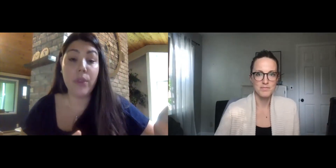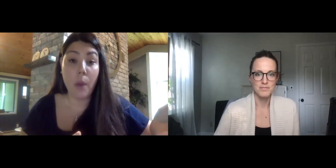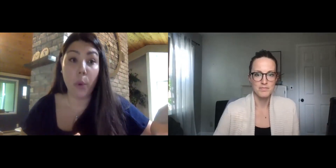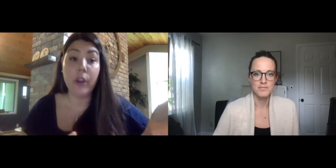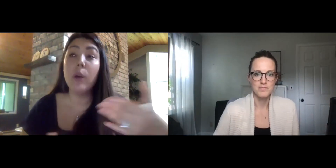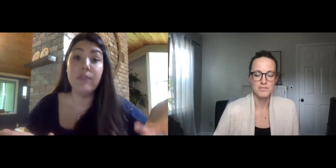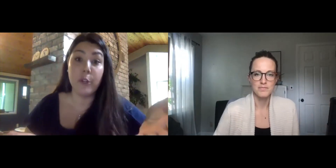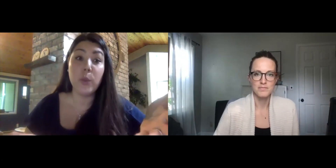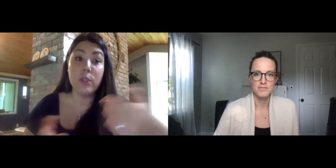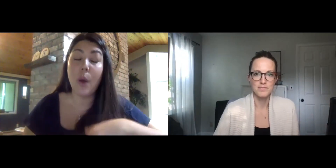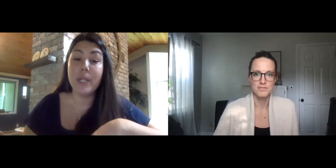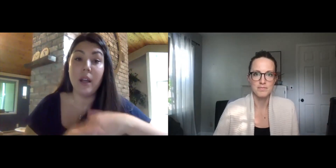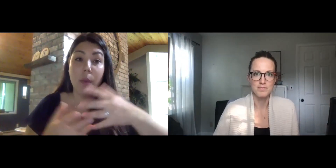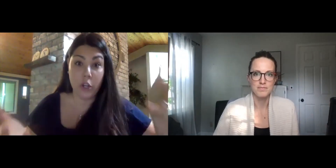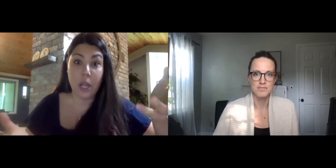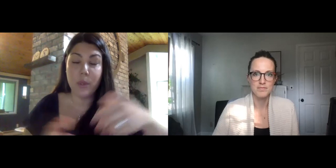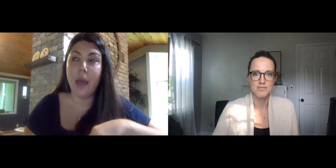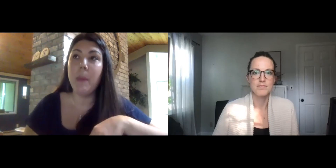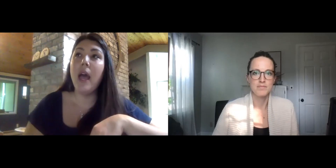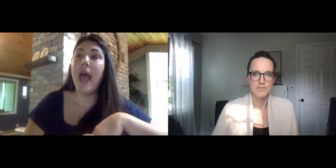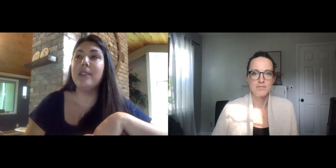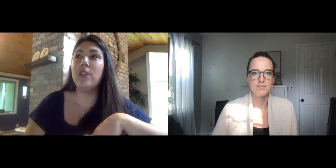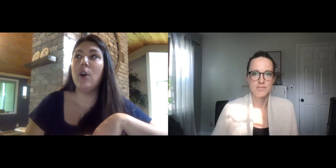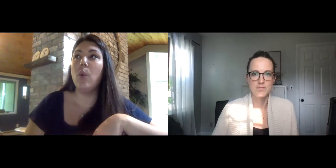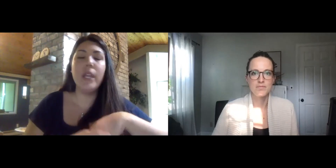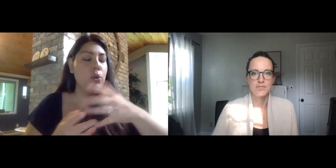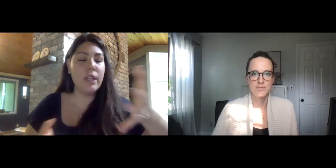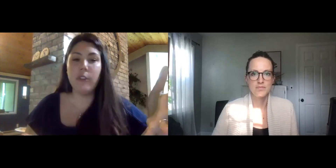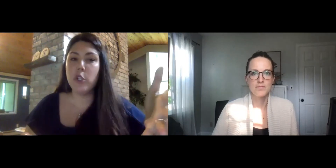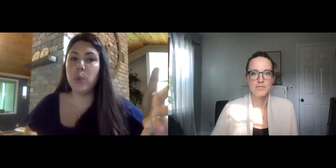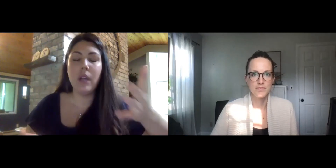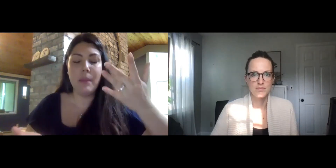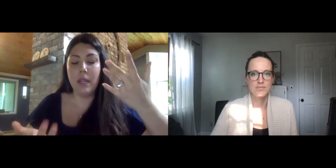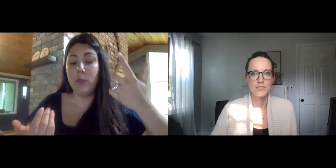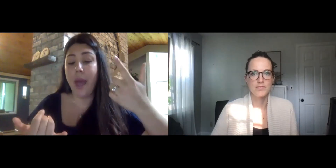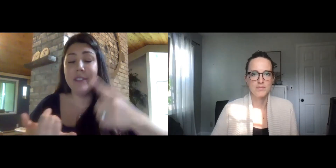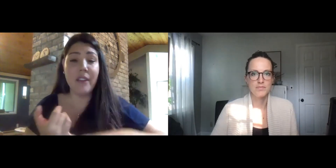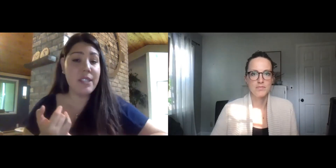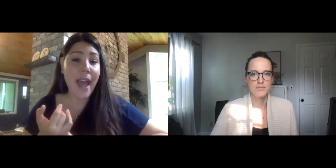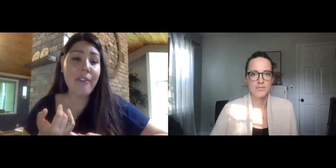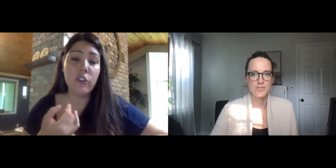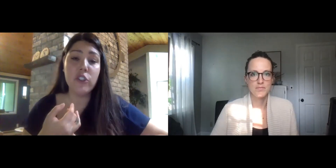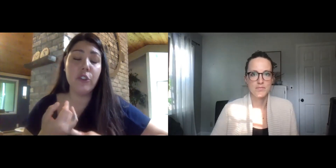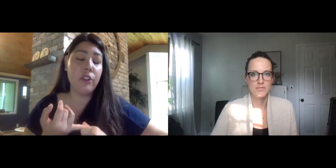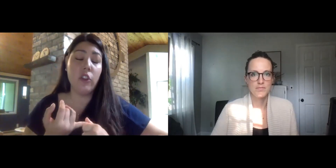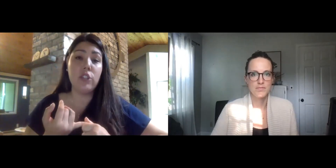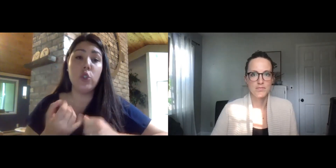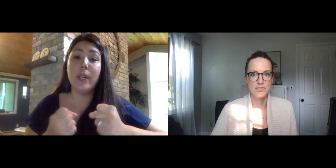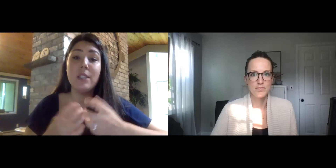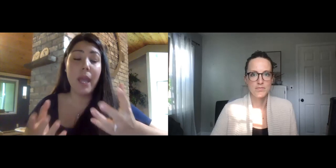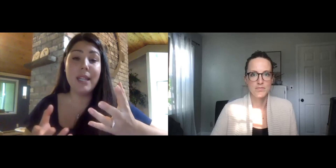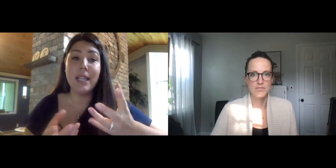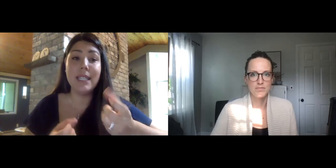work with Upwork was virtual as well. We did workshops with them, and so we could do things virtual. I mean, if you have deaf staff and you're just looking